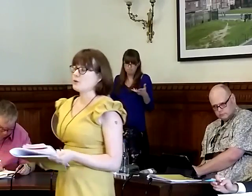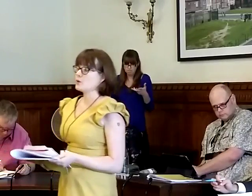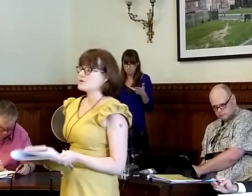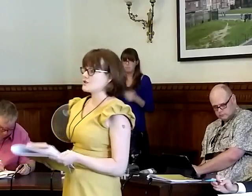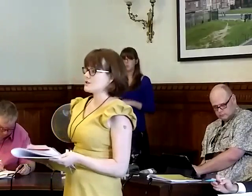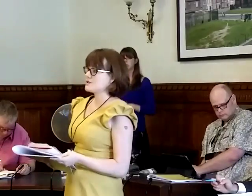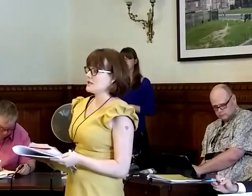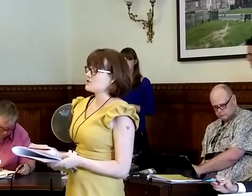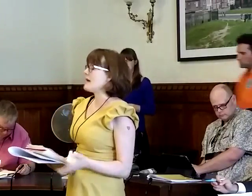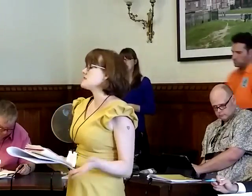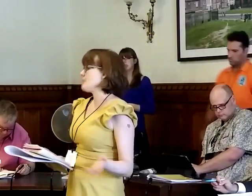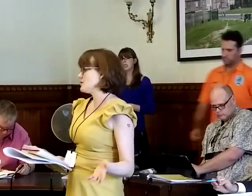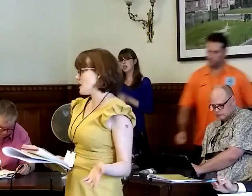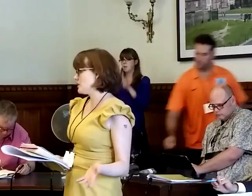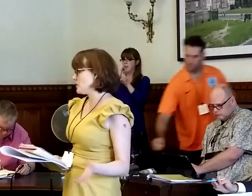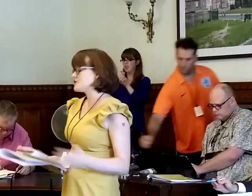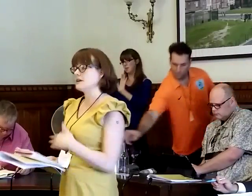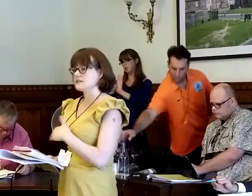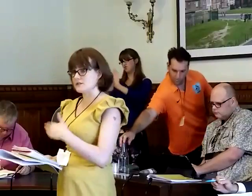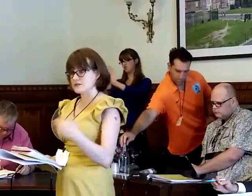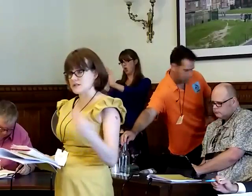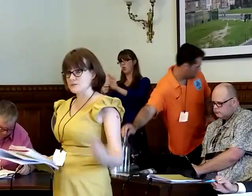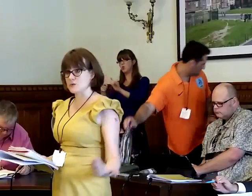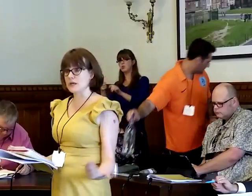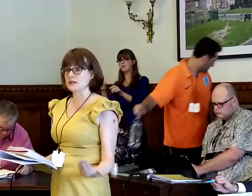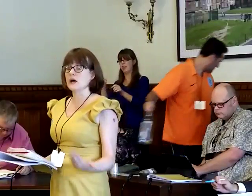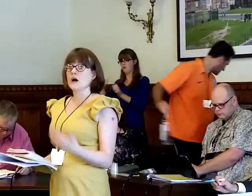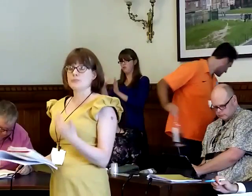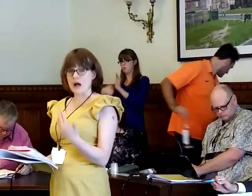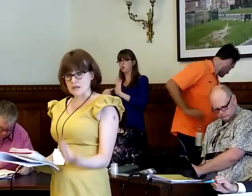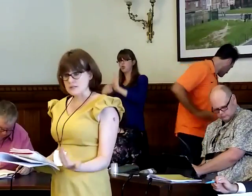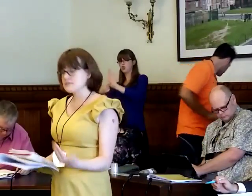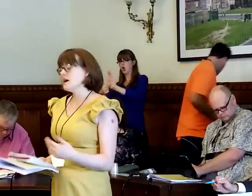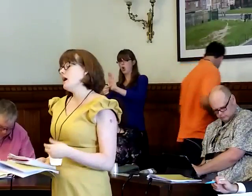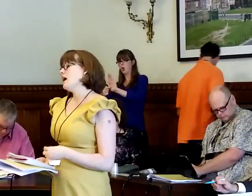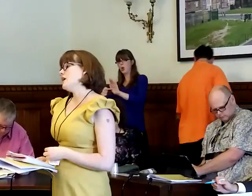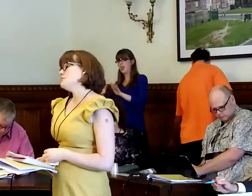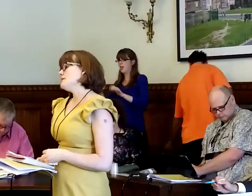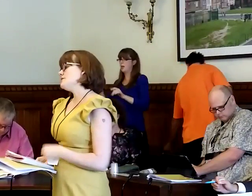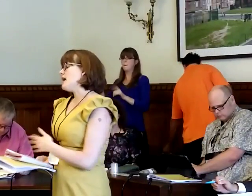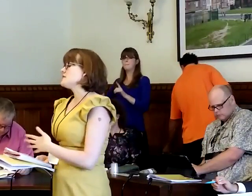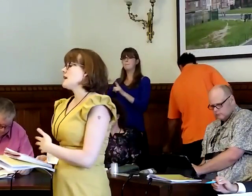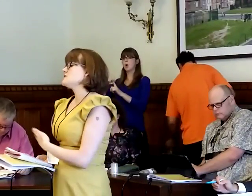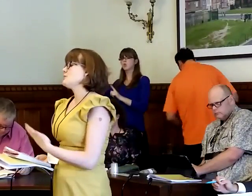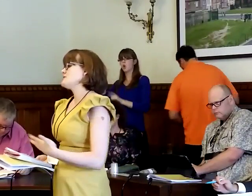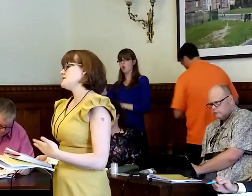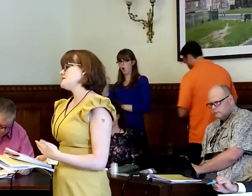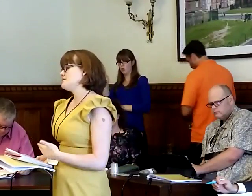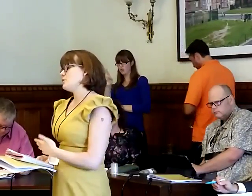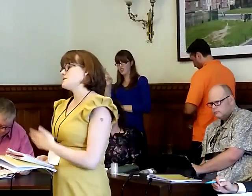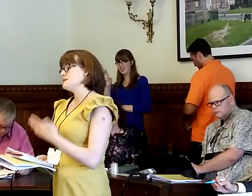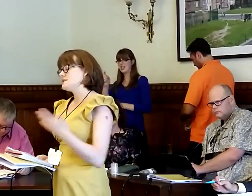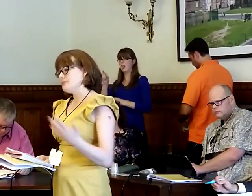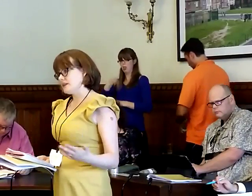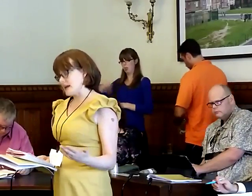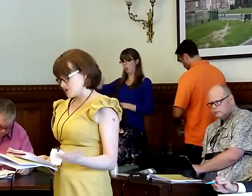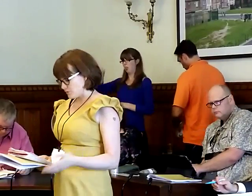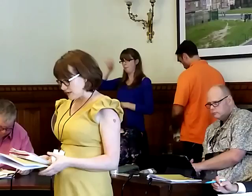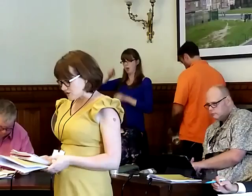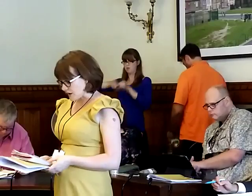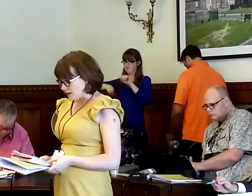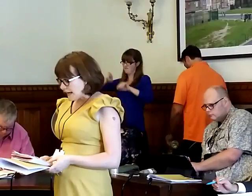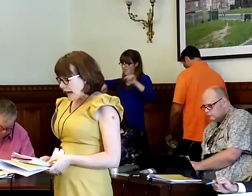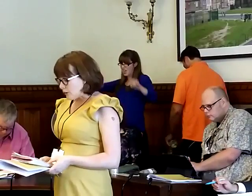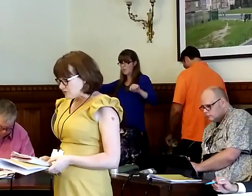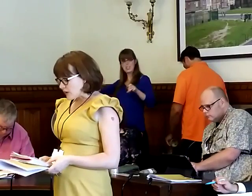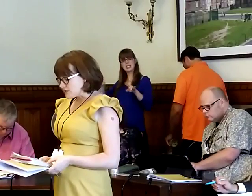emerged through this report, such as the dramatic postcode lottery, the differences between boroughs, that is representative of what seems to be the